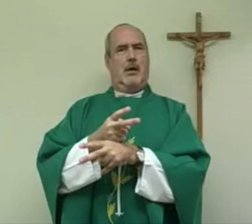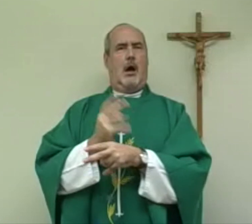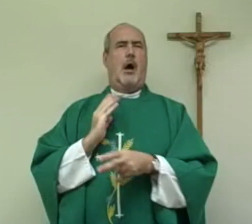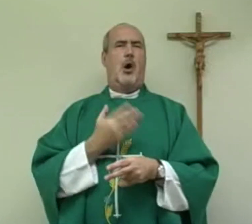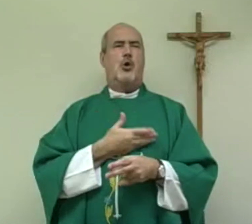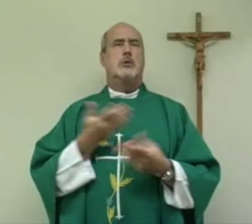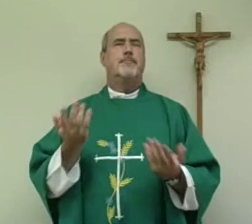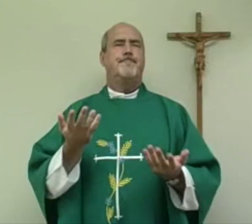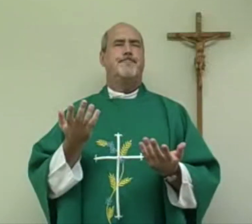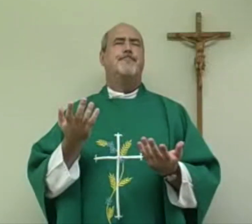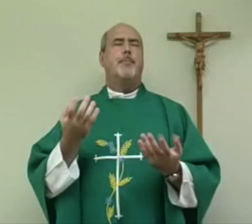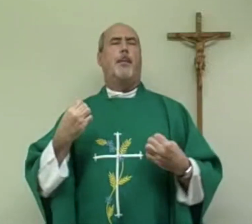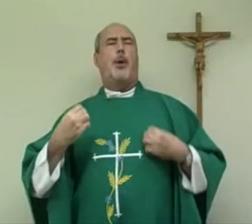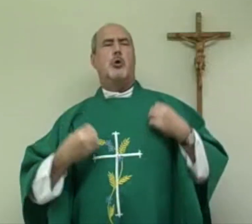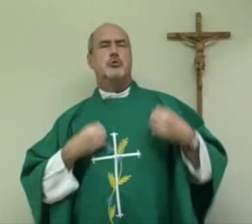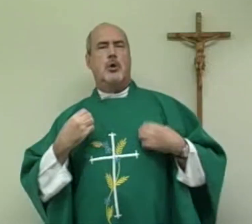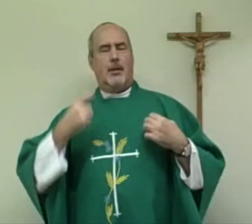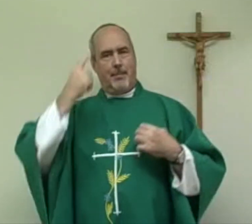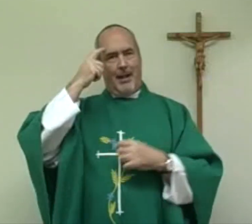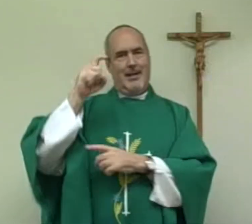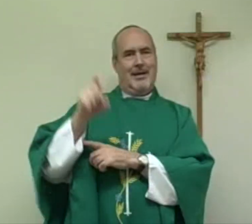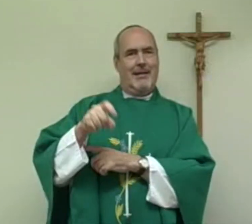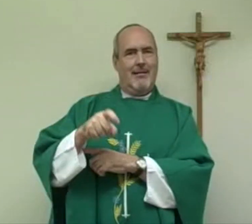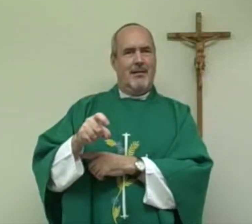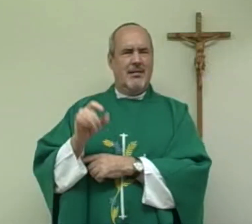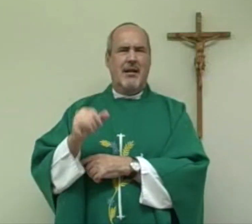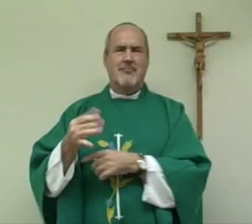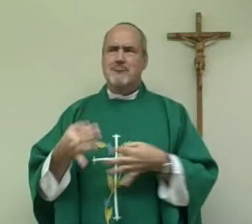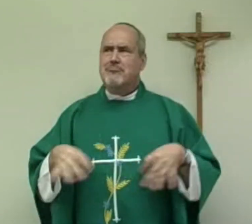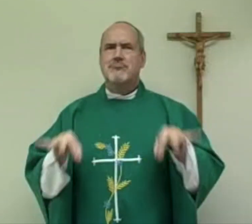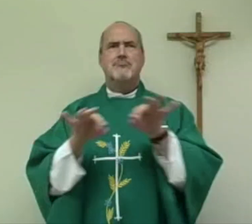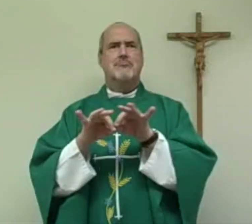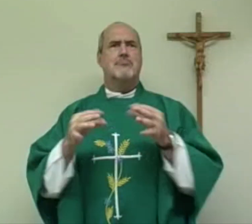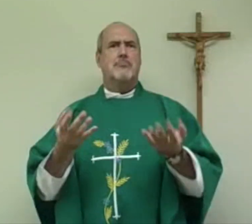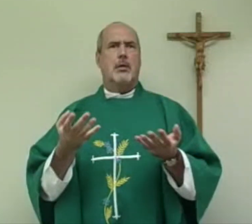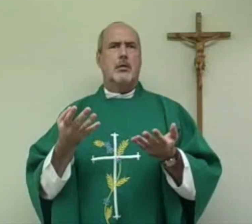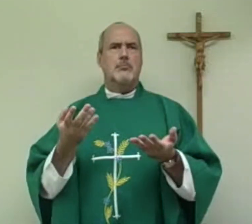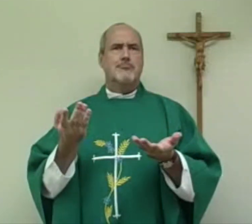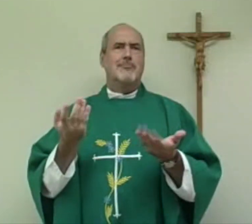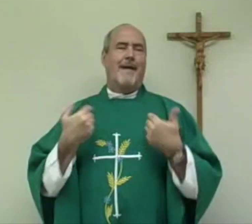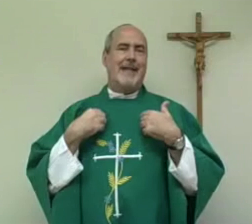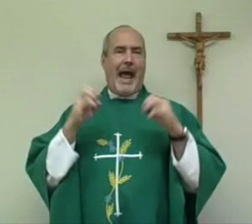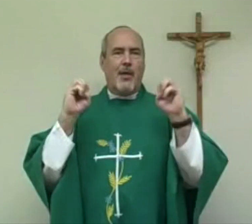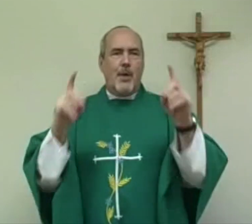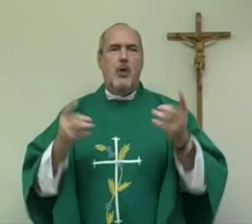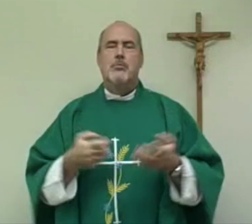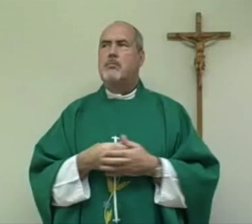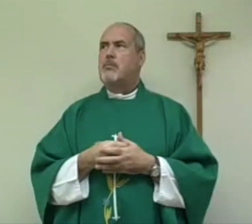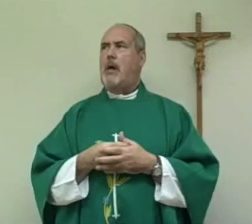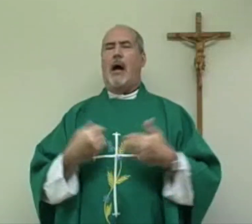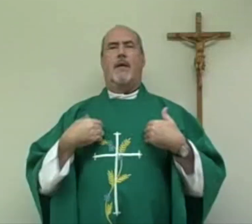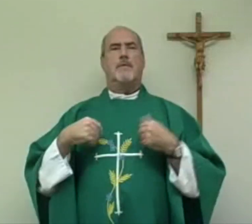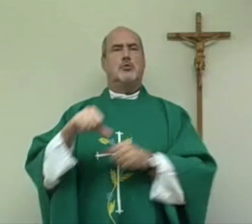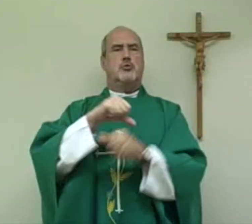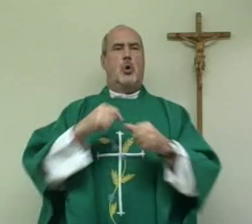we also need to take care of our emotional and mental needs. That's important. For example, having a